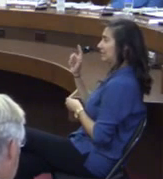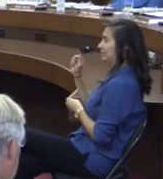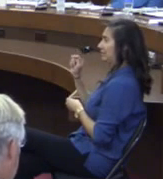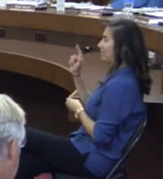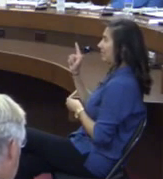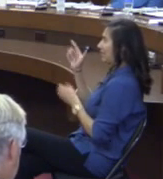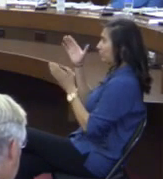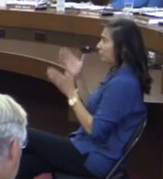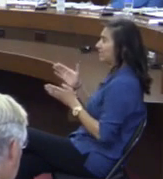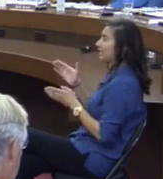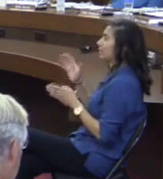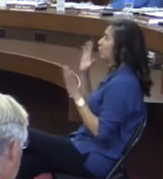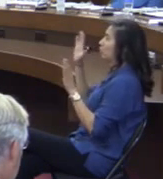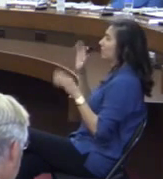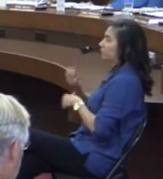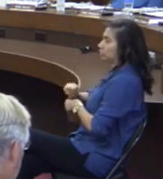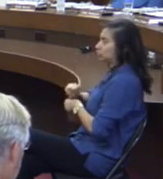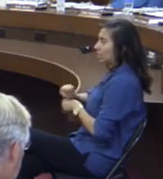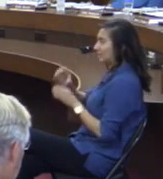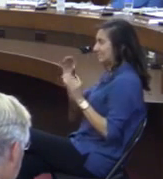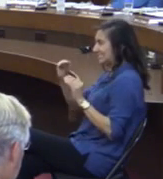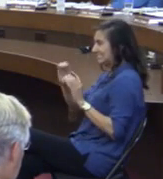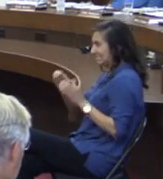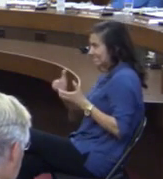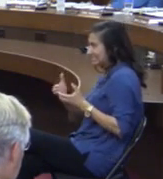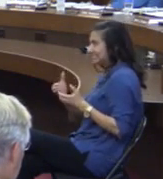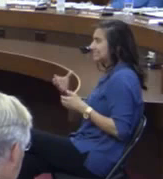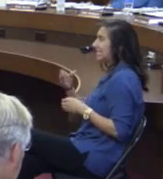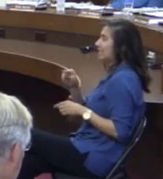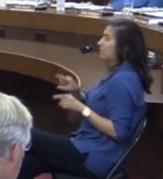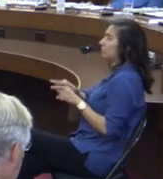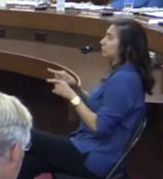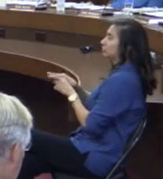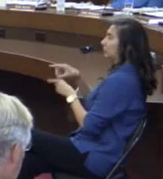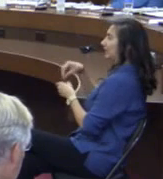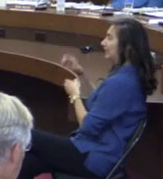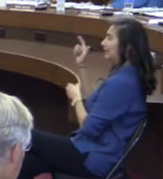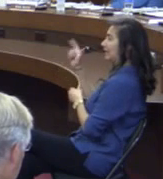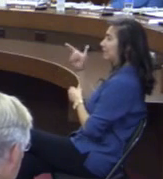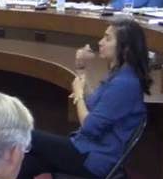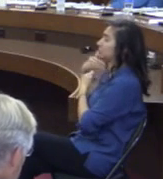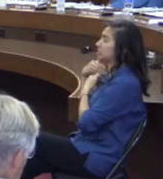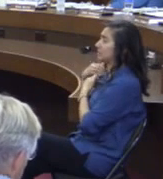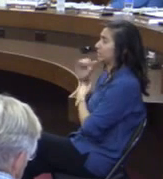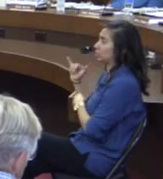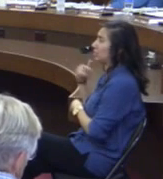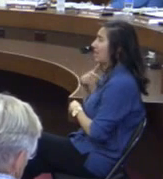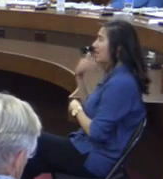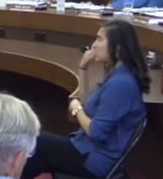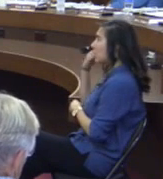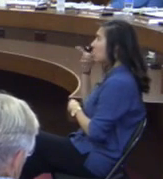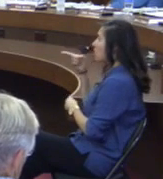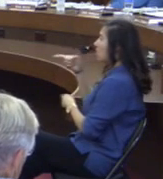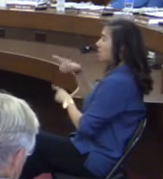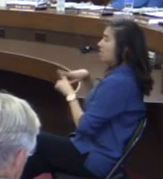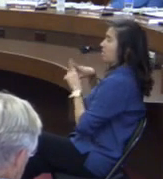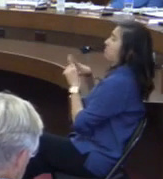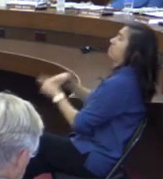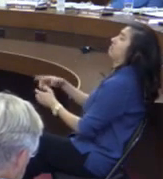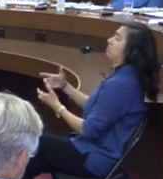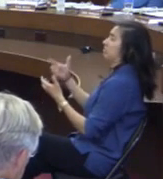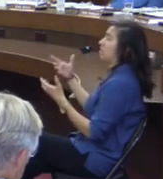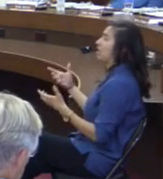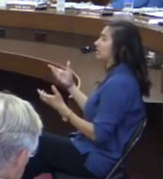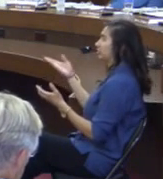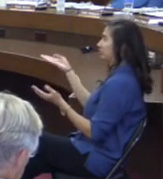a wonderful job both teaching our courses and also in her library capacities. I know she's been the liaison for